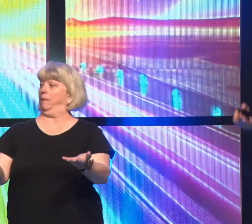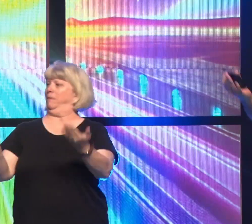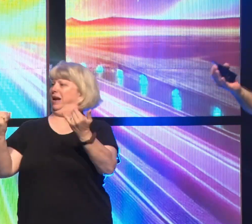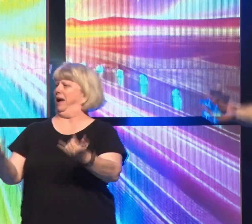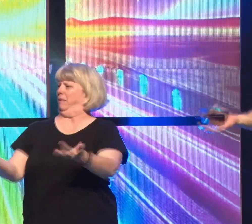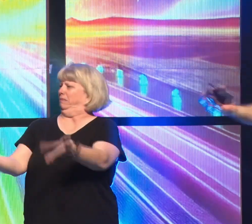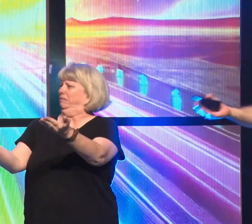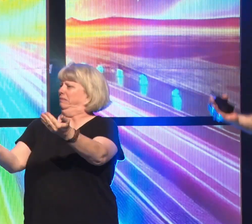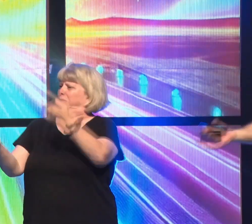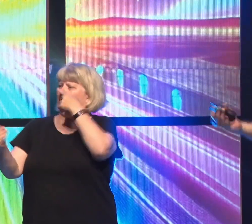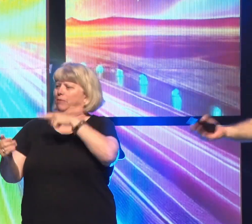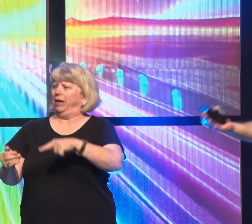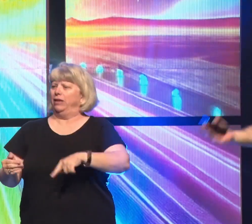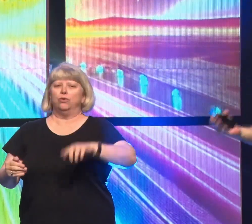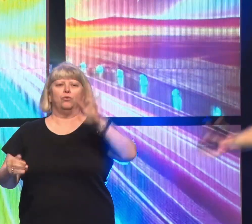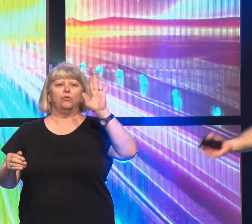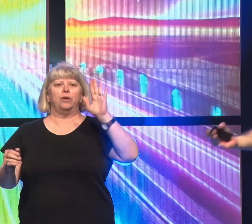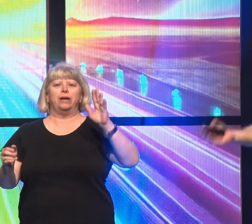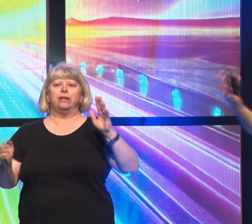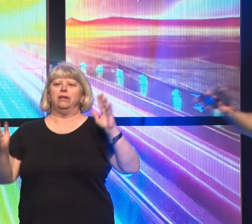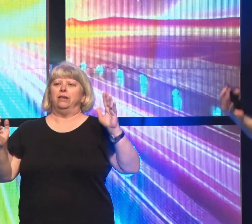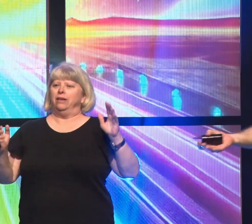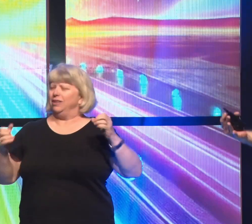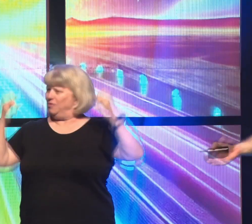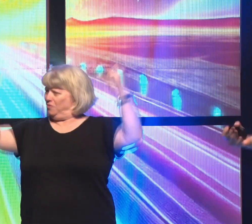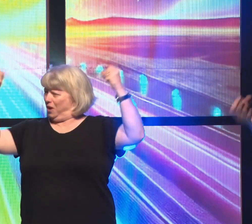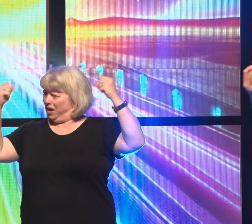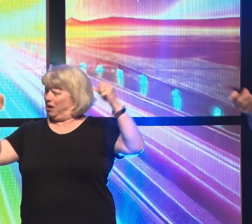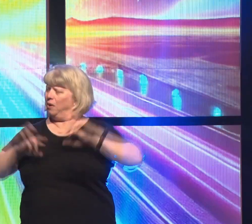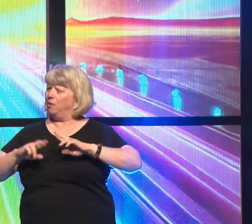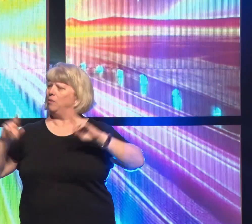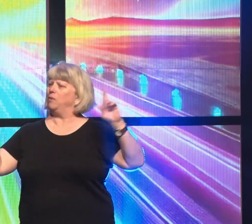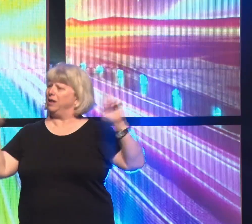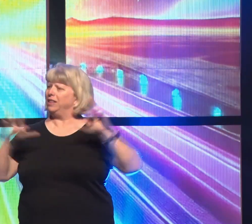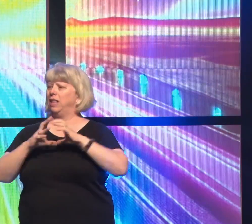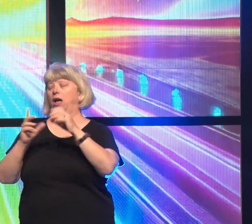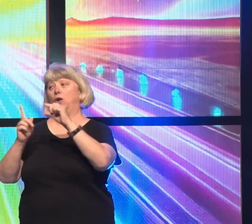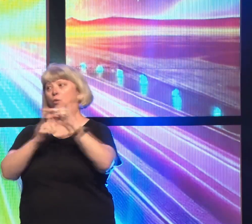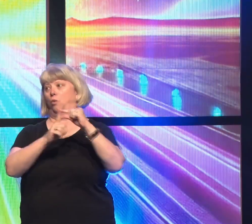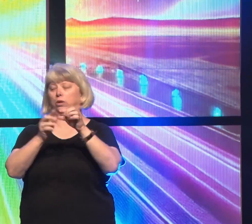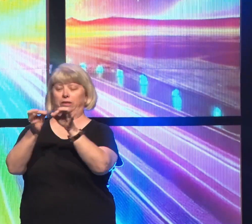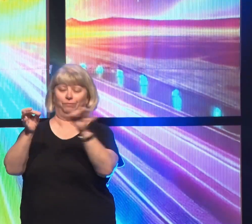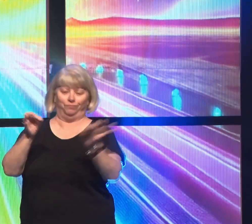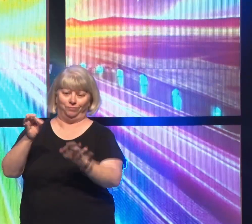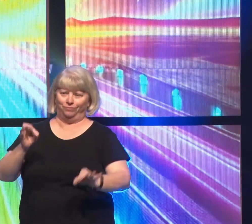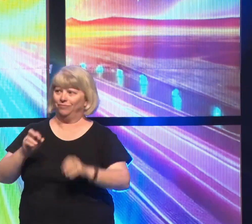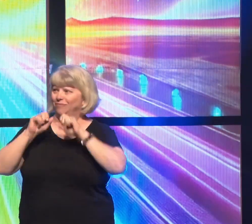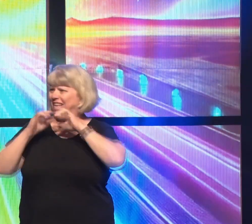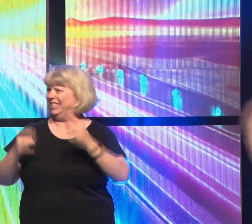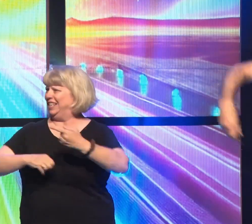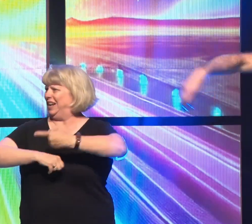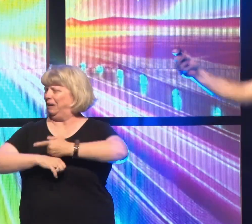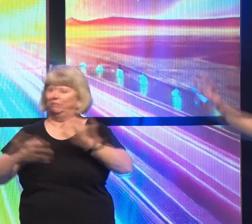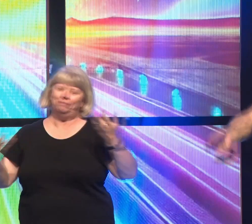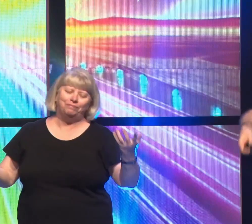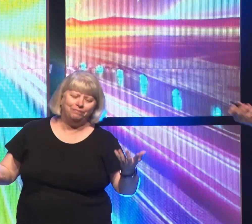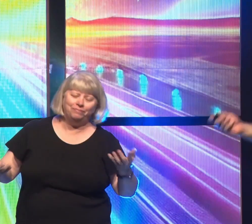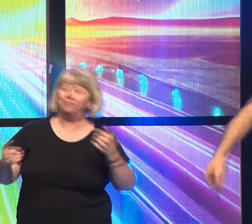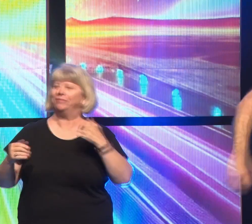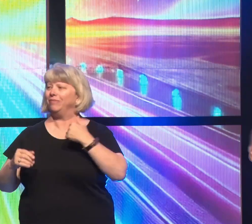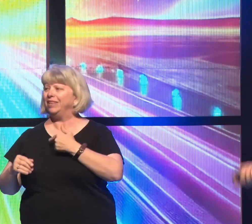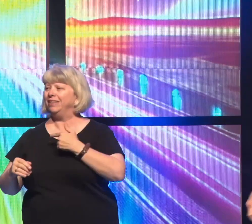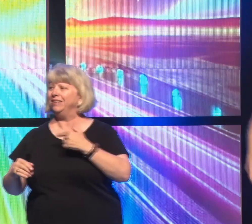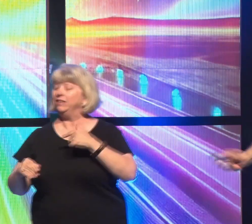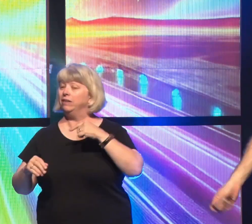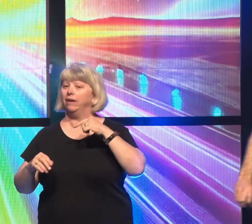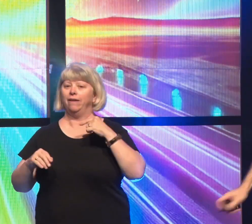don't know, you might want to raise your hands. You get a little bit of workout. They're going to be up for a second. A lot of words in this one today. But so if you just get a